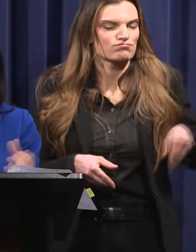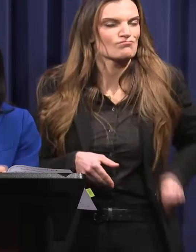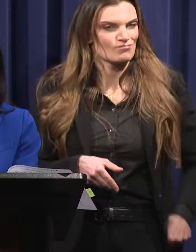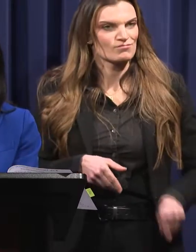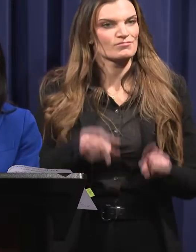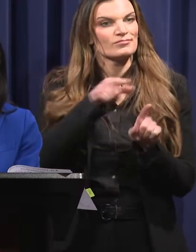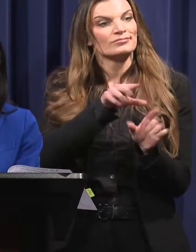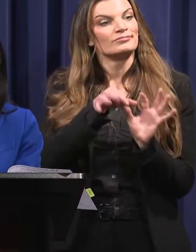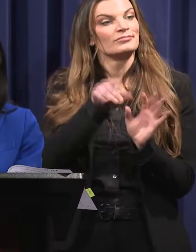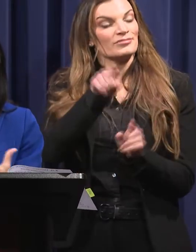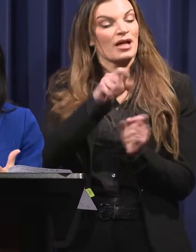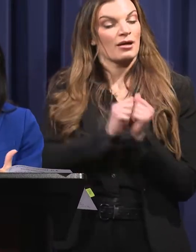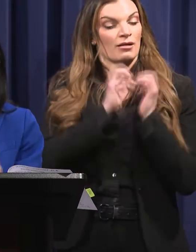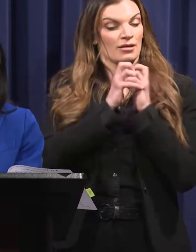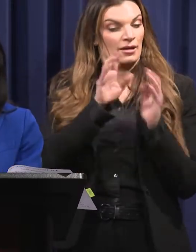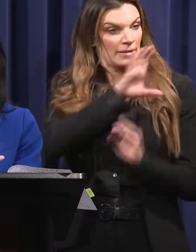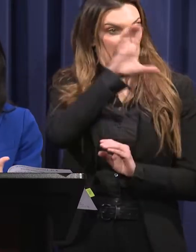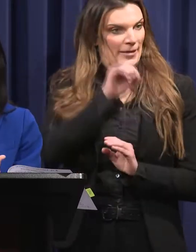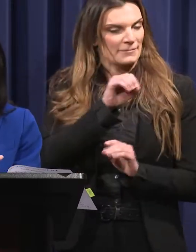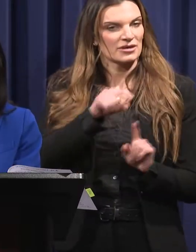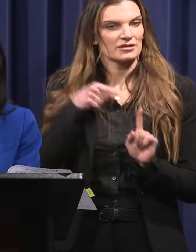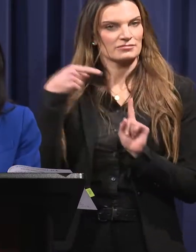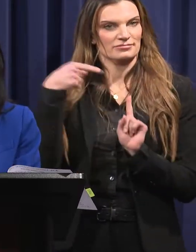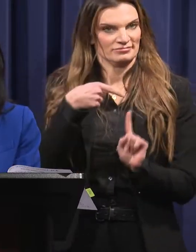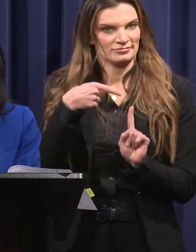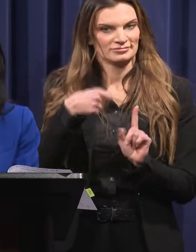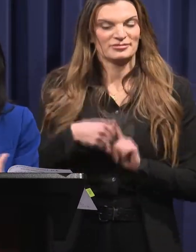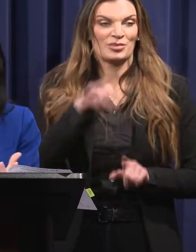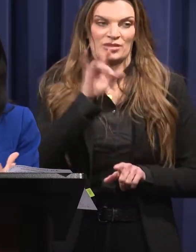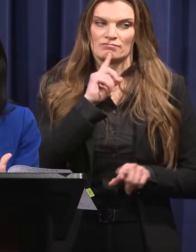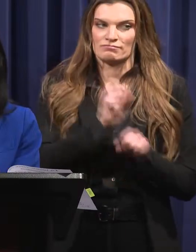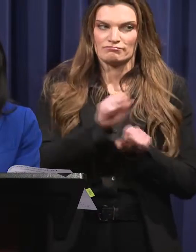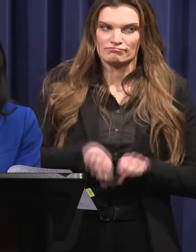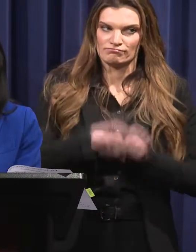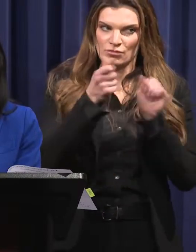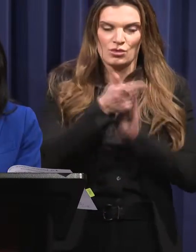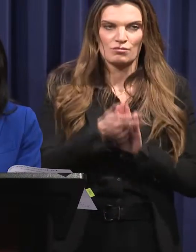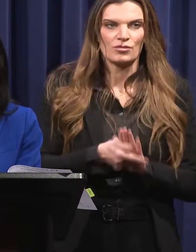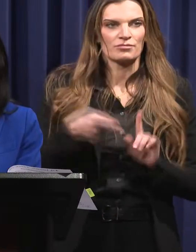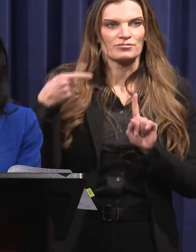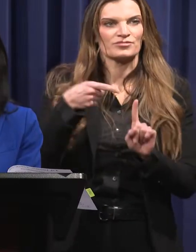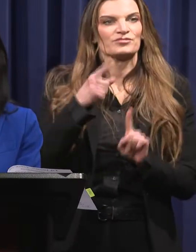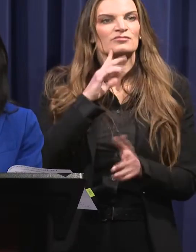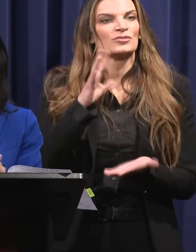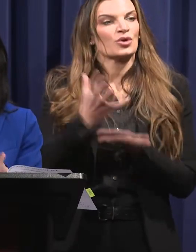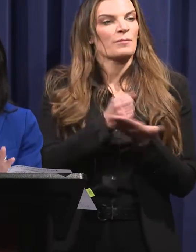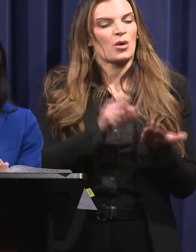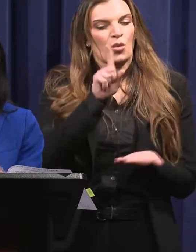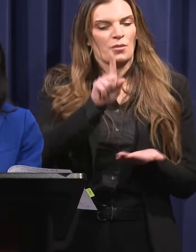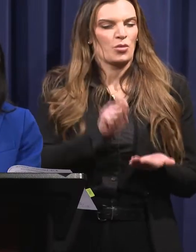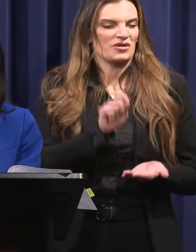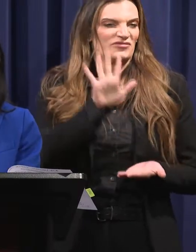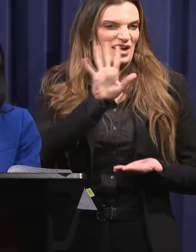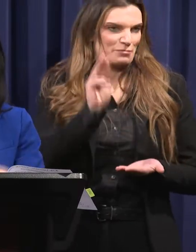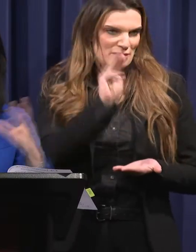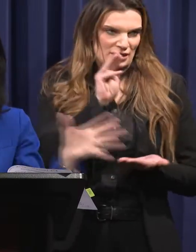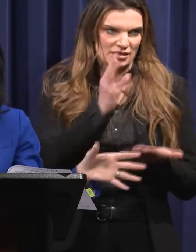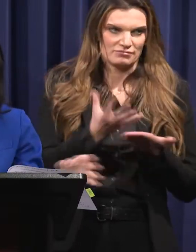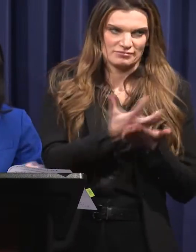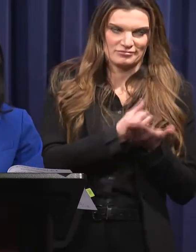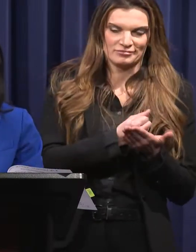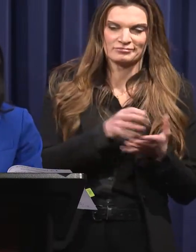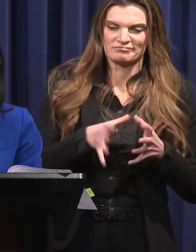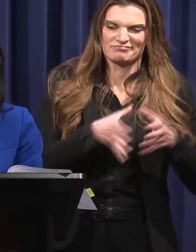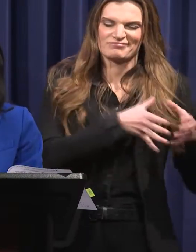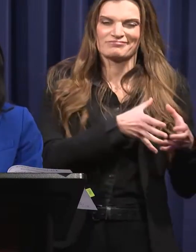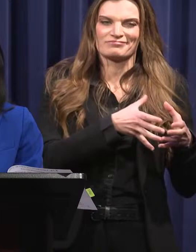other work that they were doing, legally had made approximately $1.5 million during that time period. But this